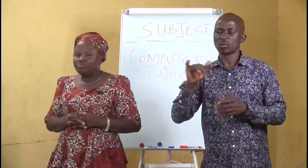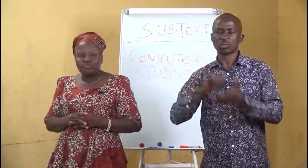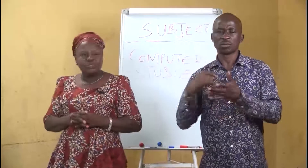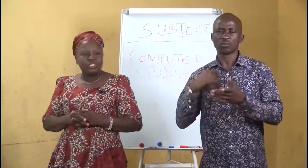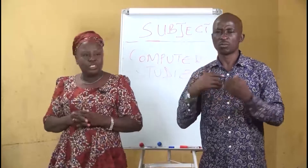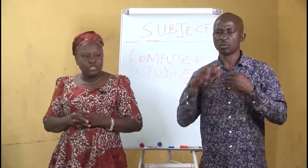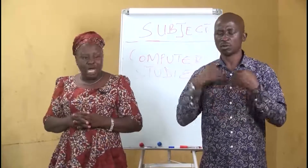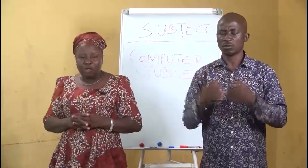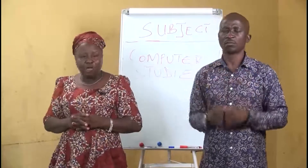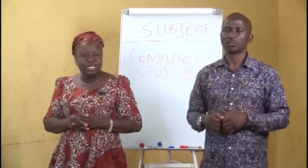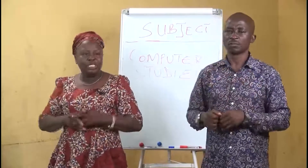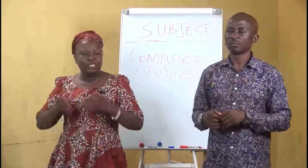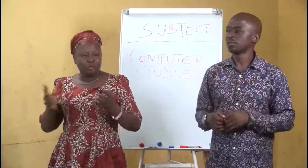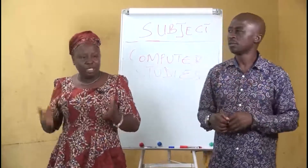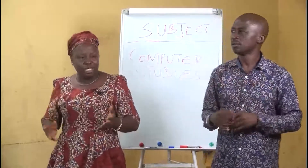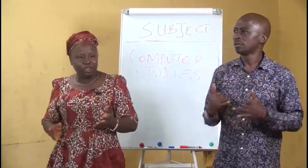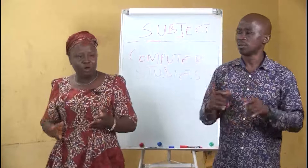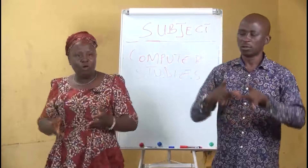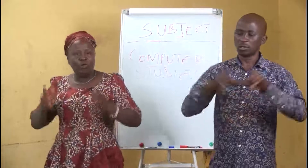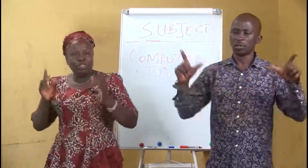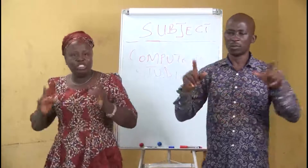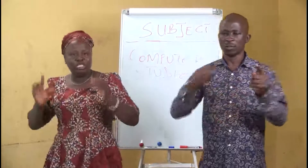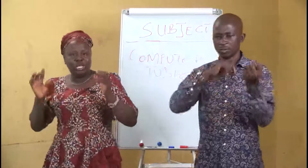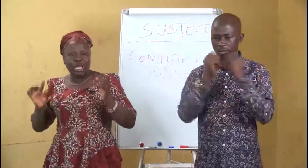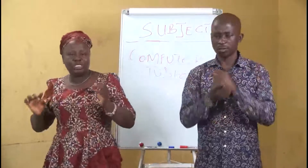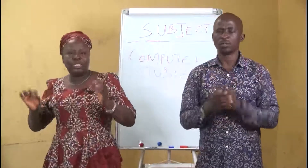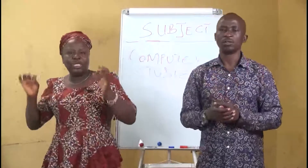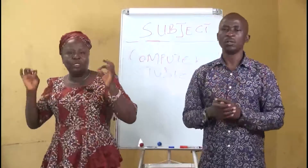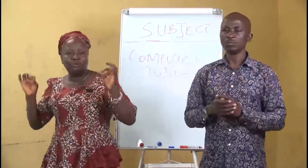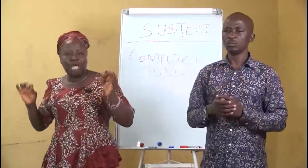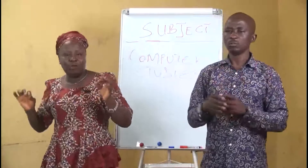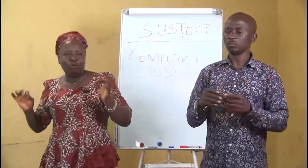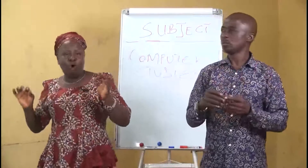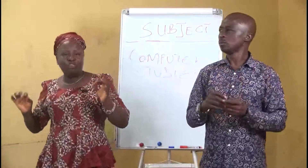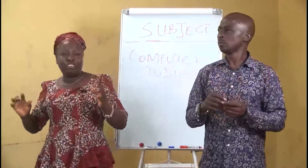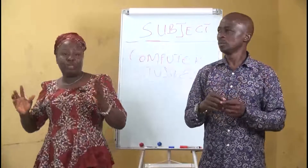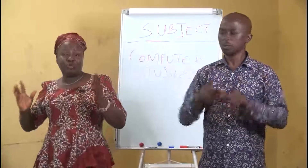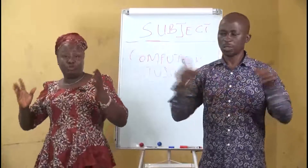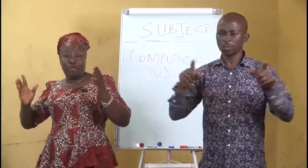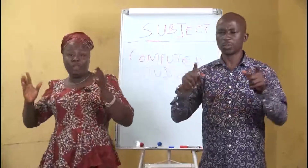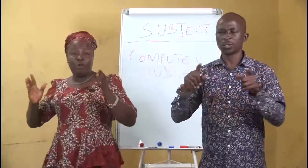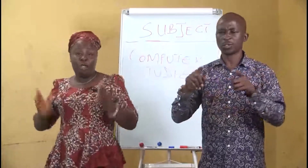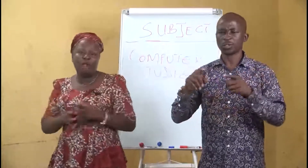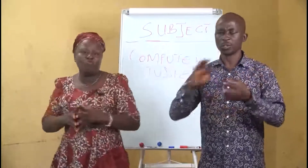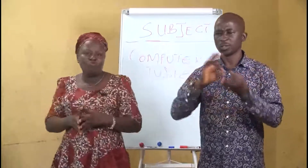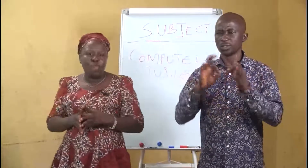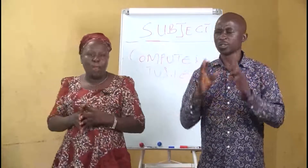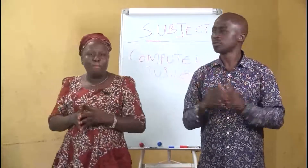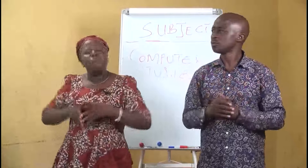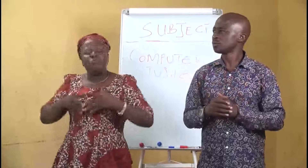Now, language translator, which is the last type of system software that we